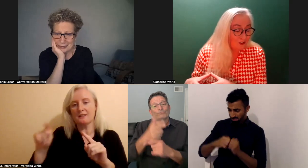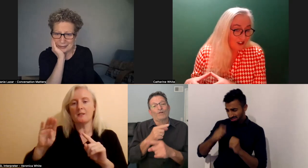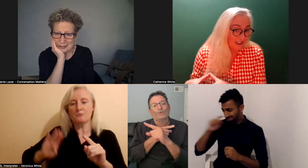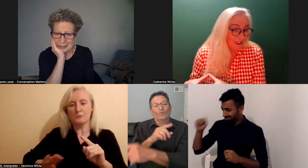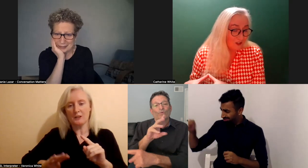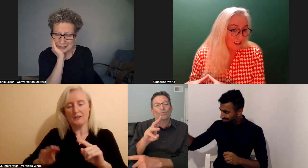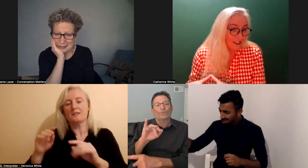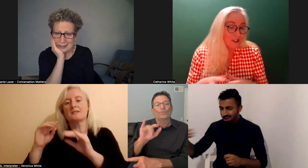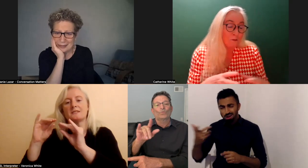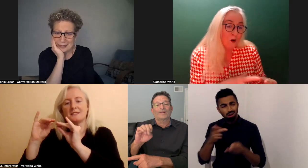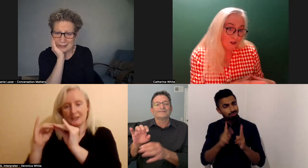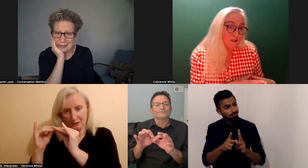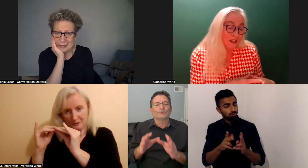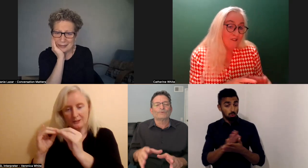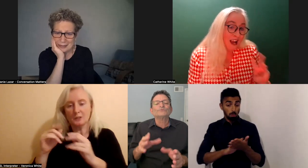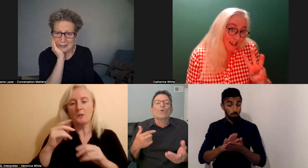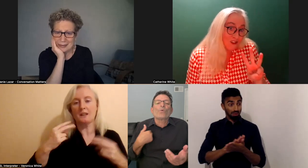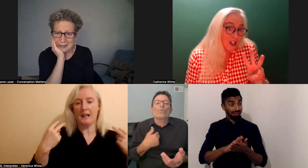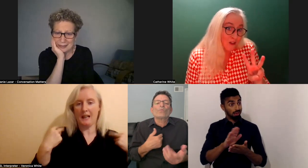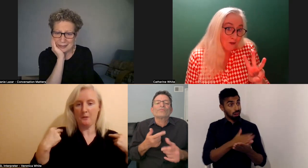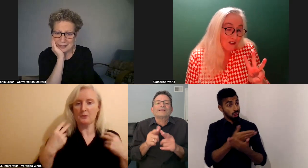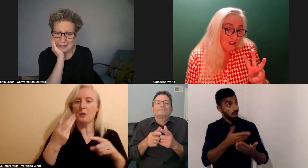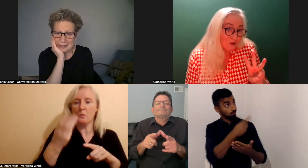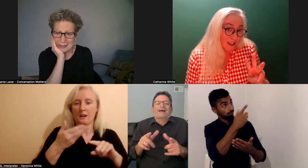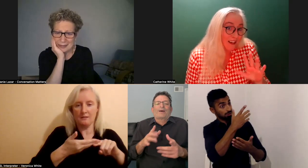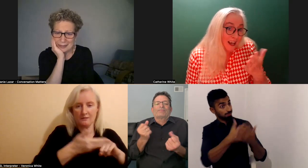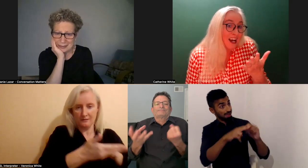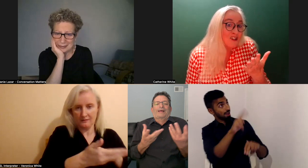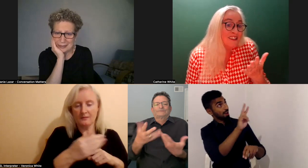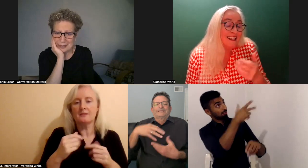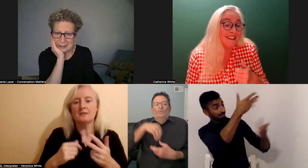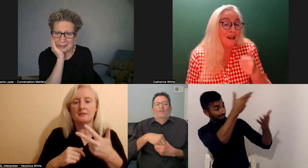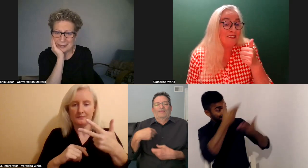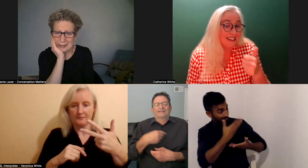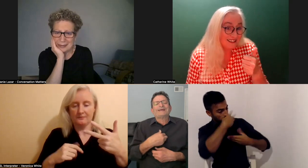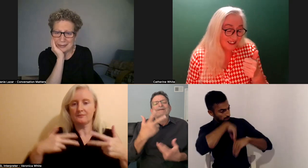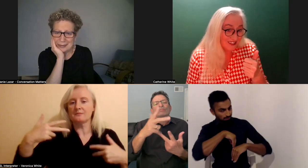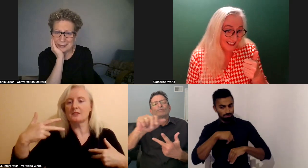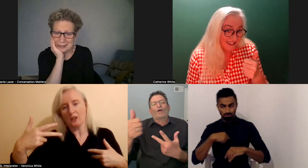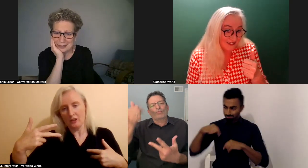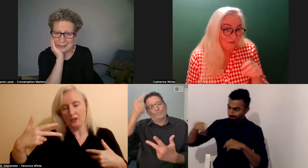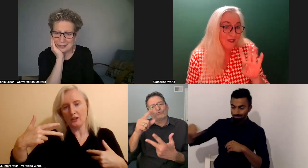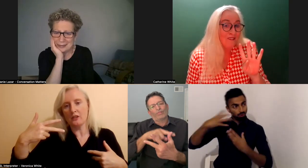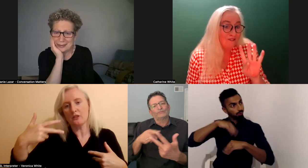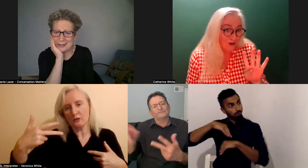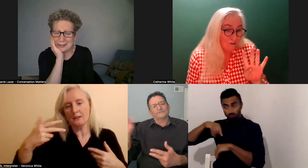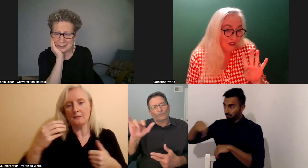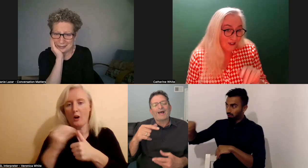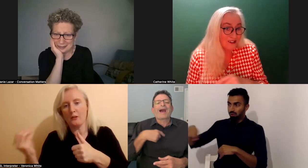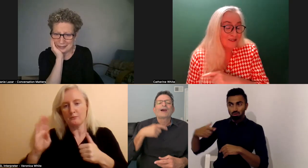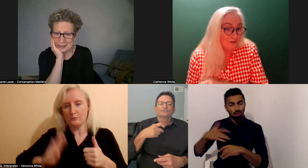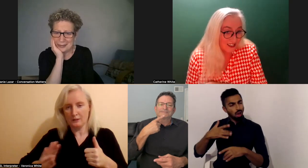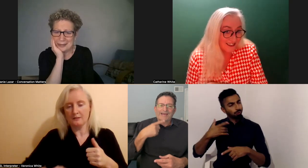the language still lives within us. But I've got 3 other brothers as well. I should say that I'm the eldest of 6,